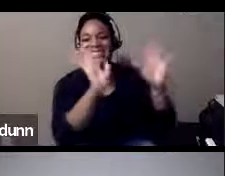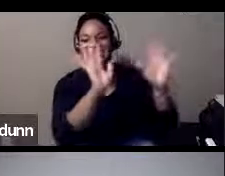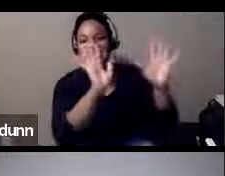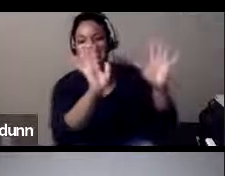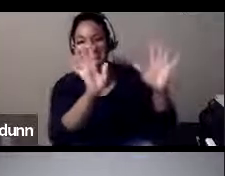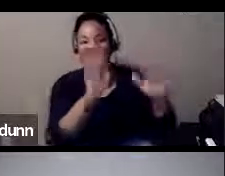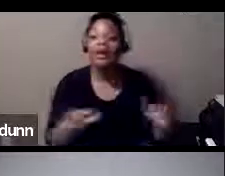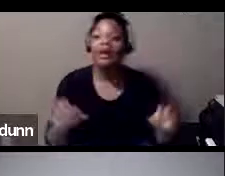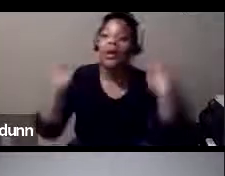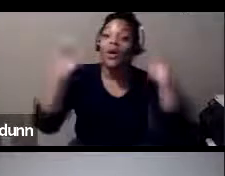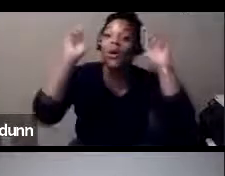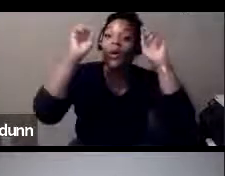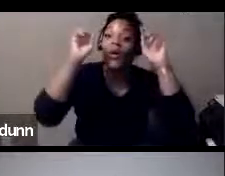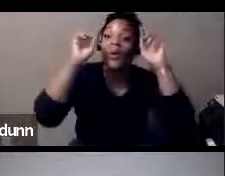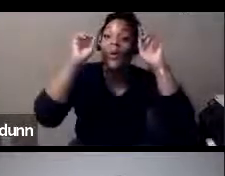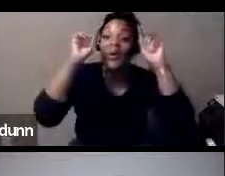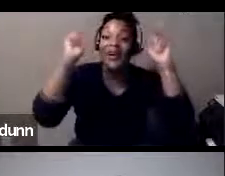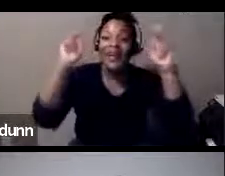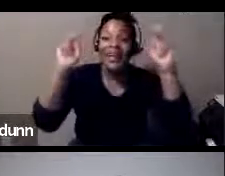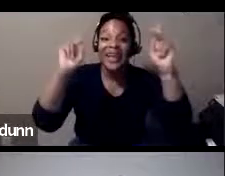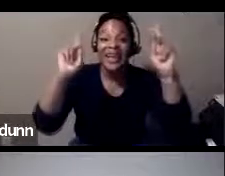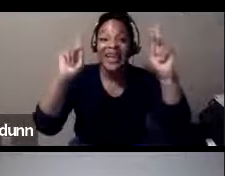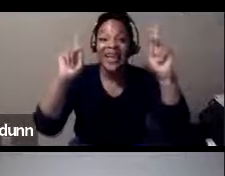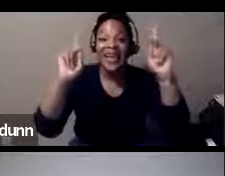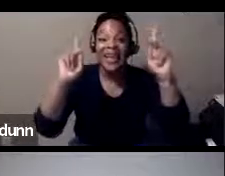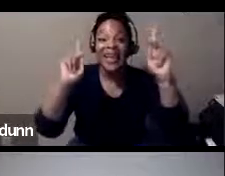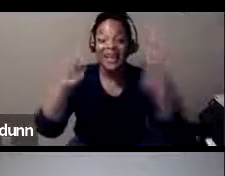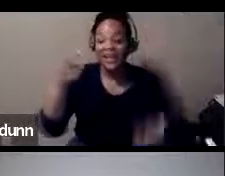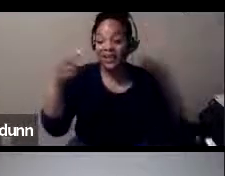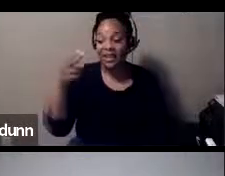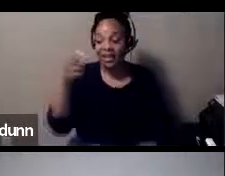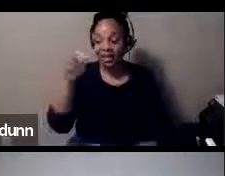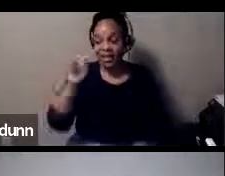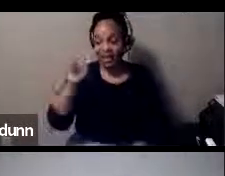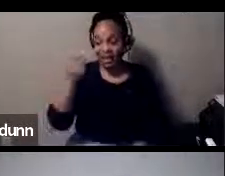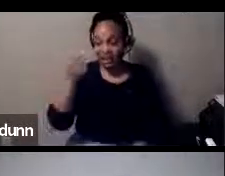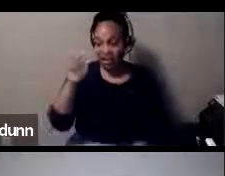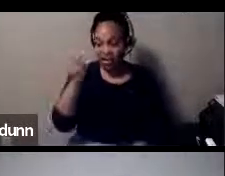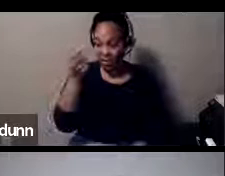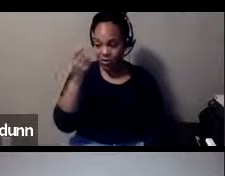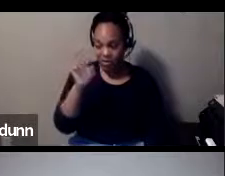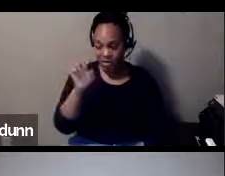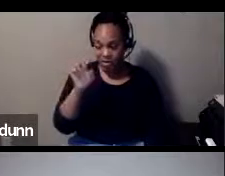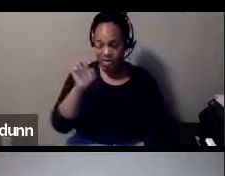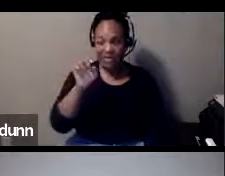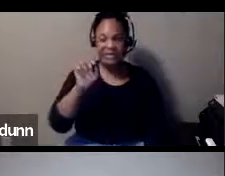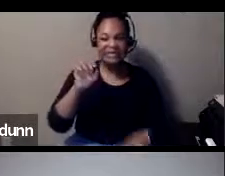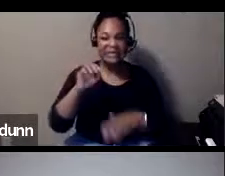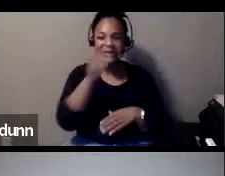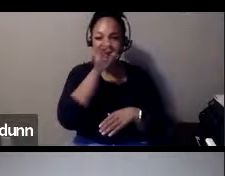Okay, as we say, Hagoshi, Ahehet, Ayisebe,